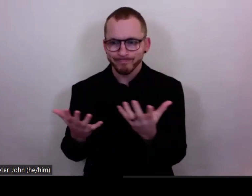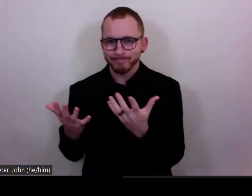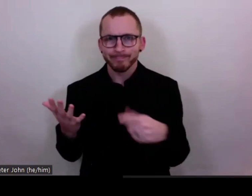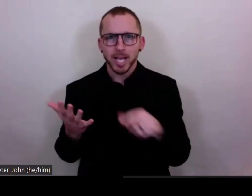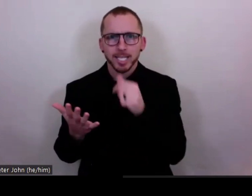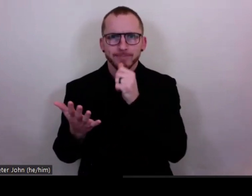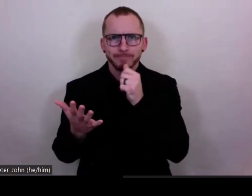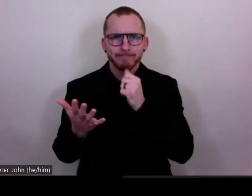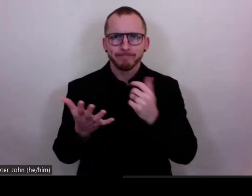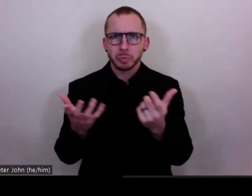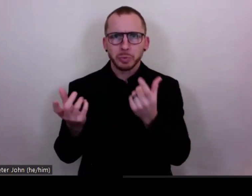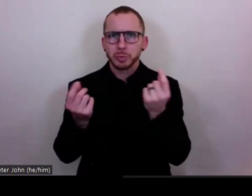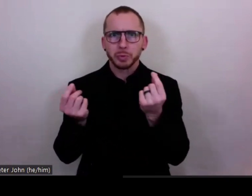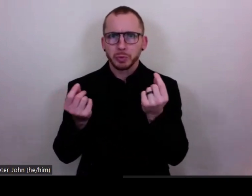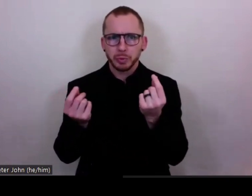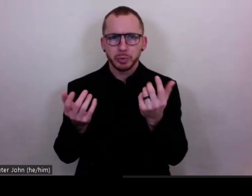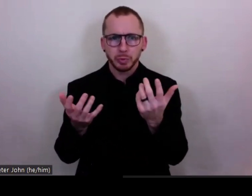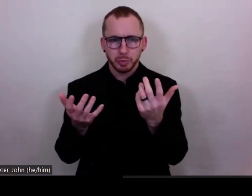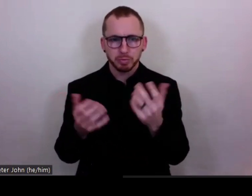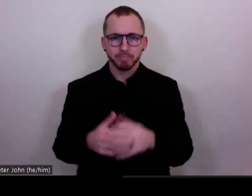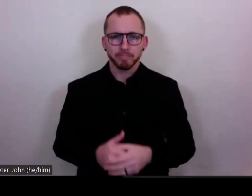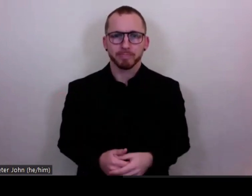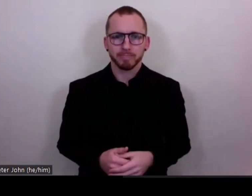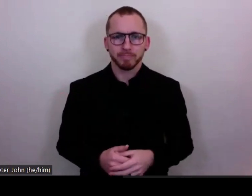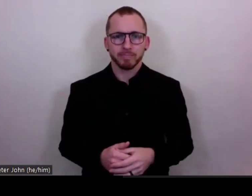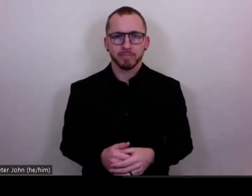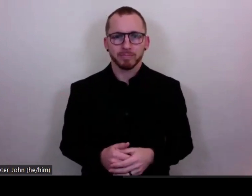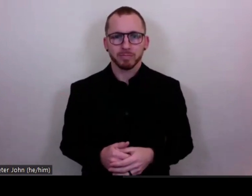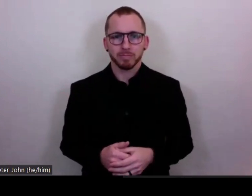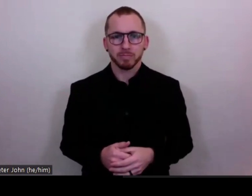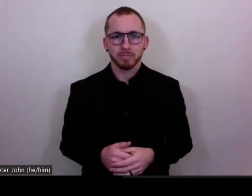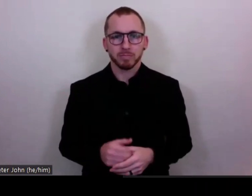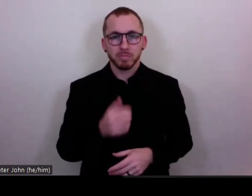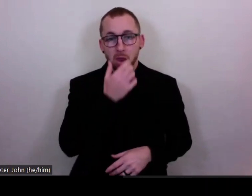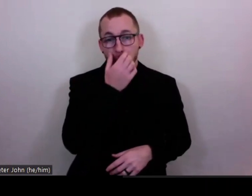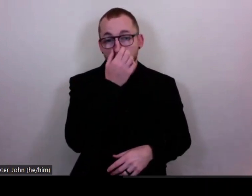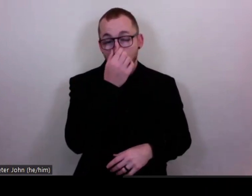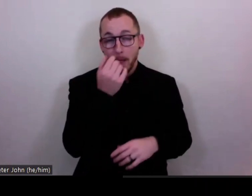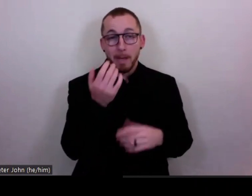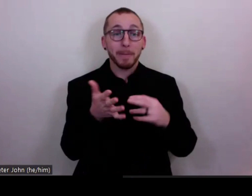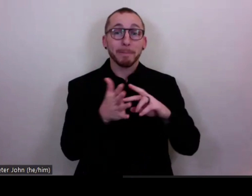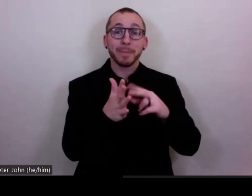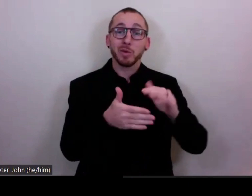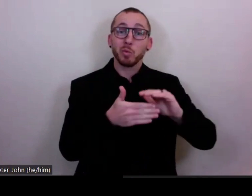because there's nobody to cook. So